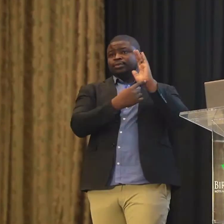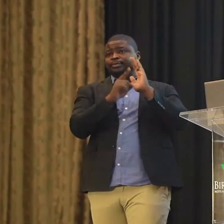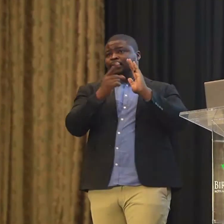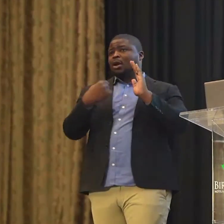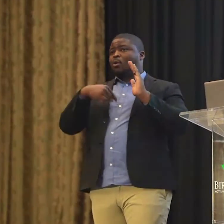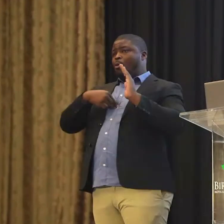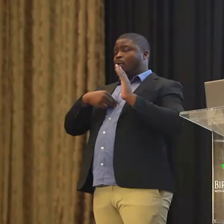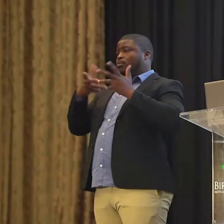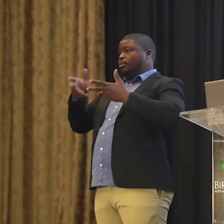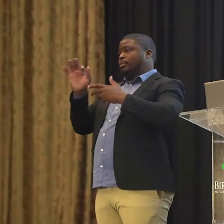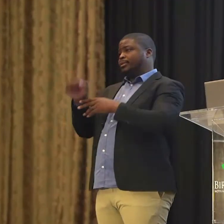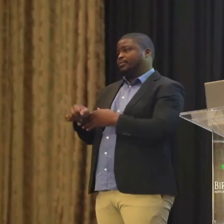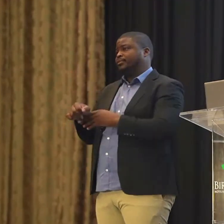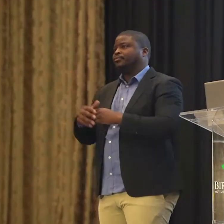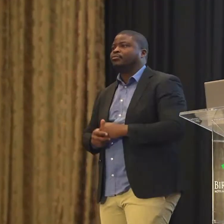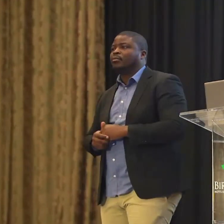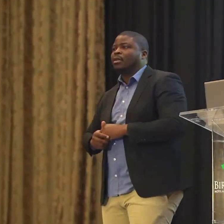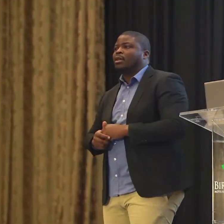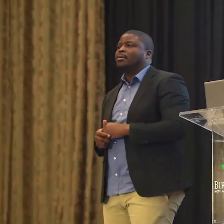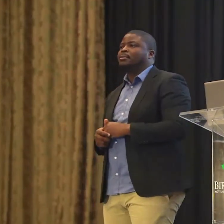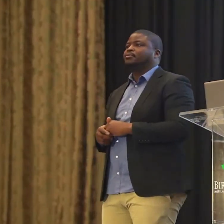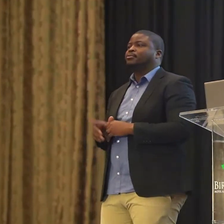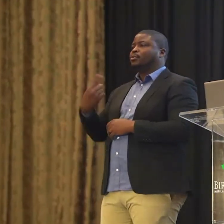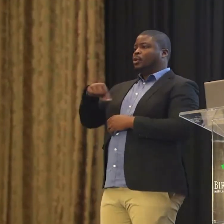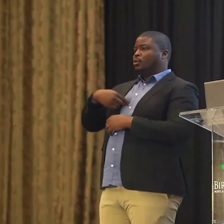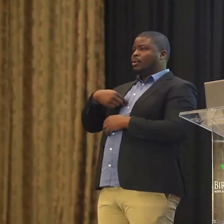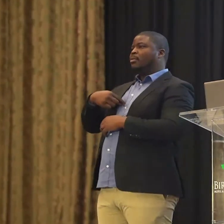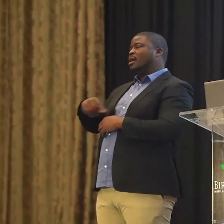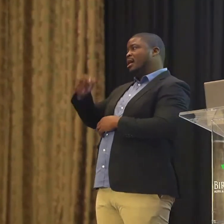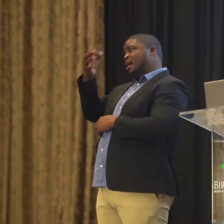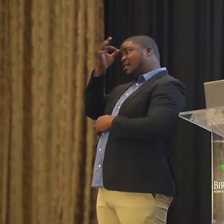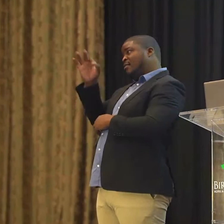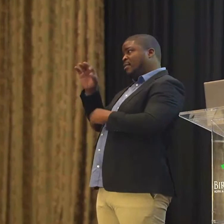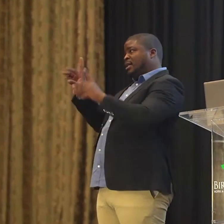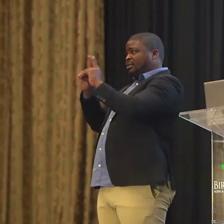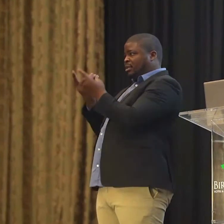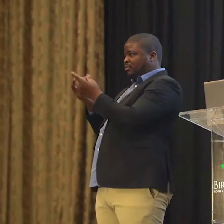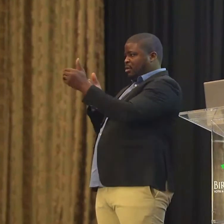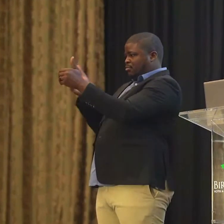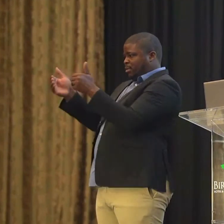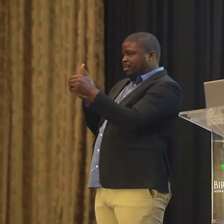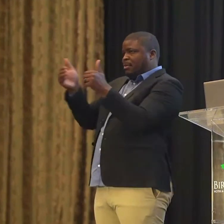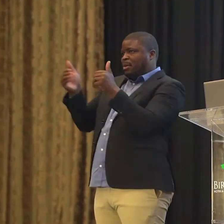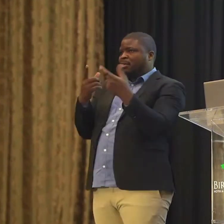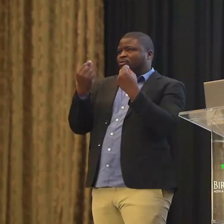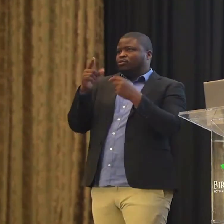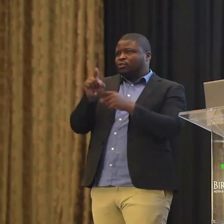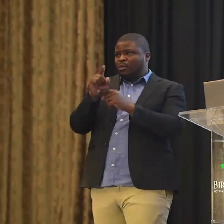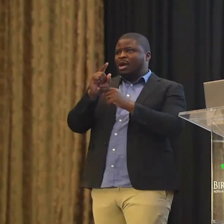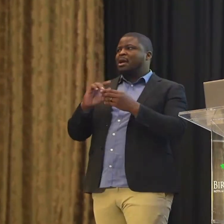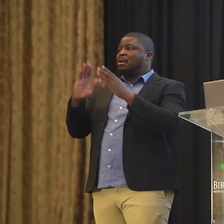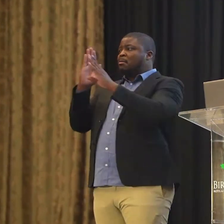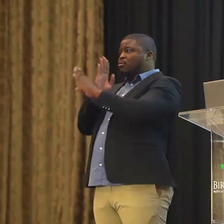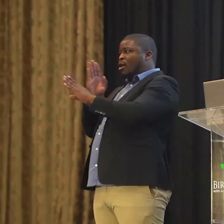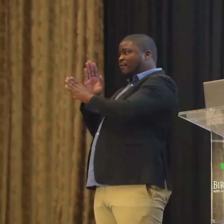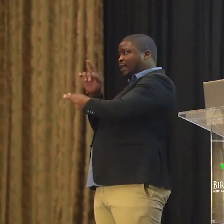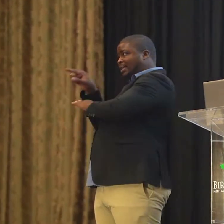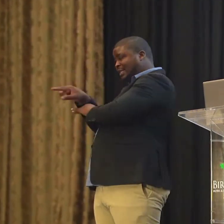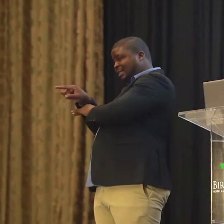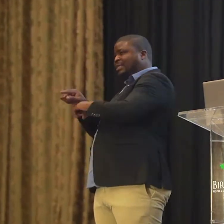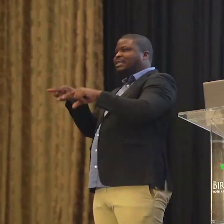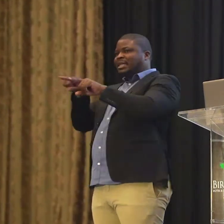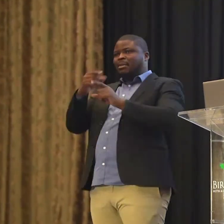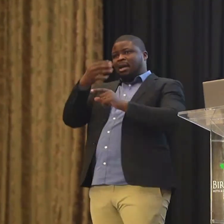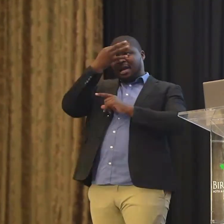coordinate the different government departments, civil society, as well as the private sector. And all our work is